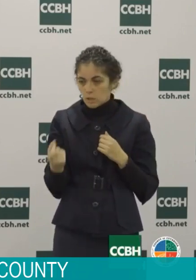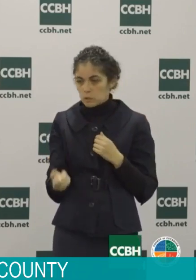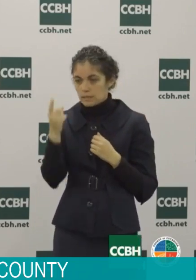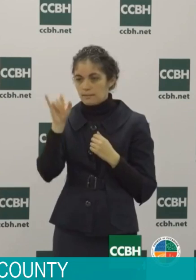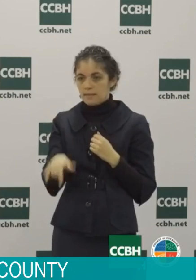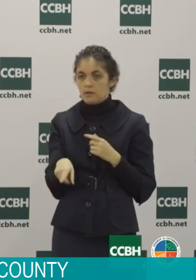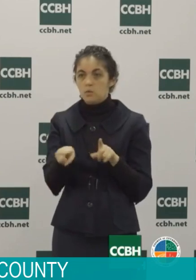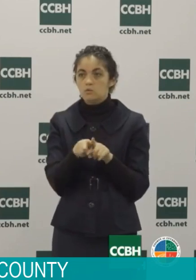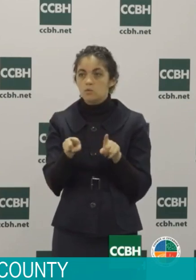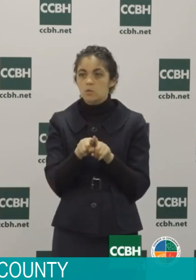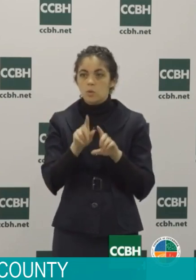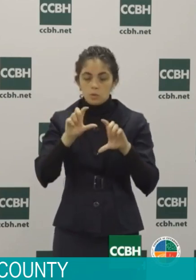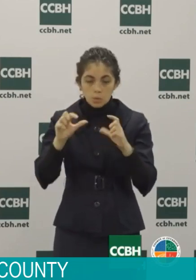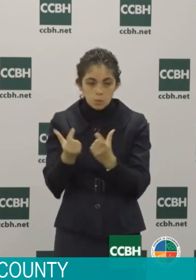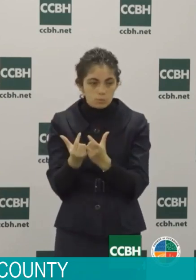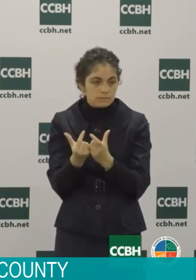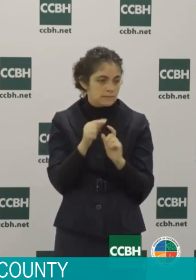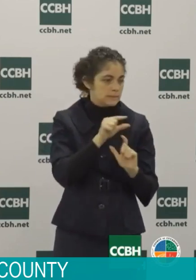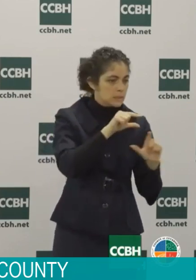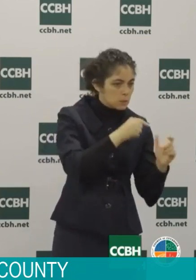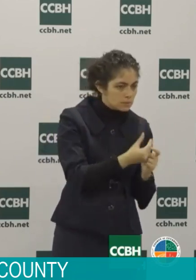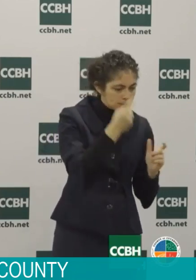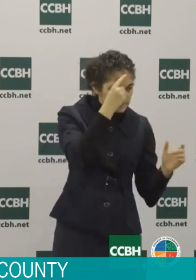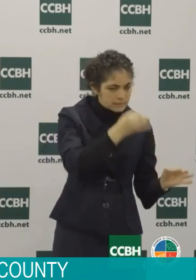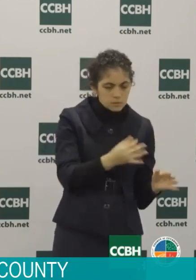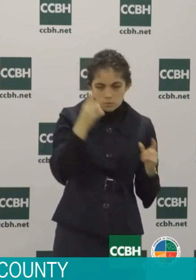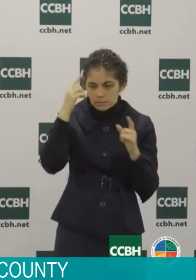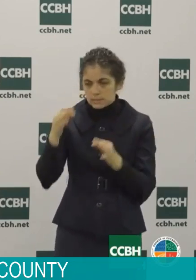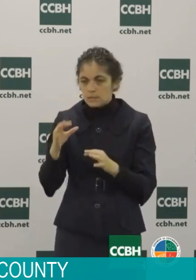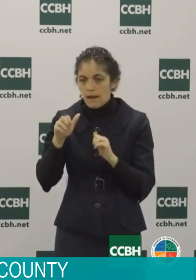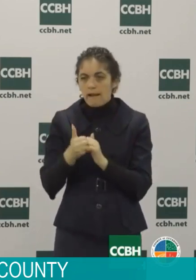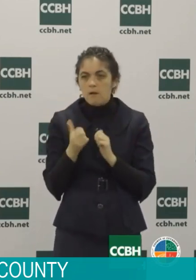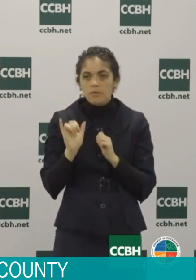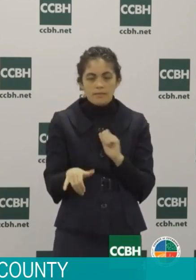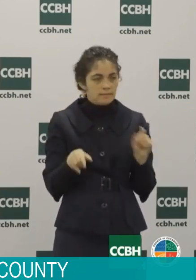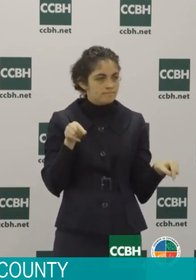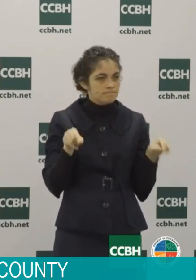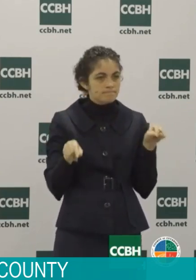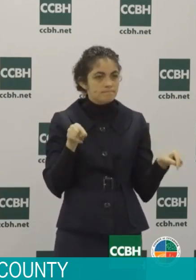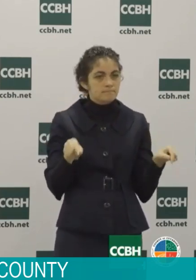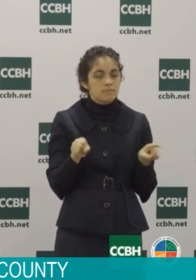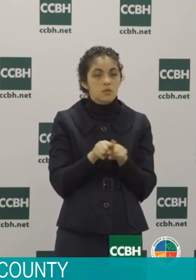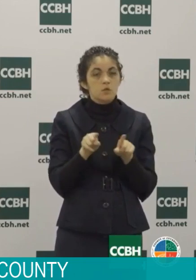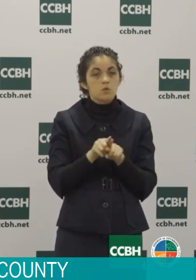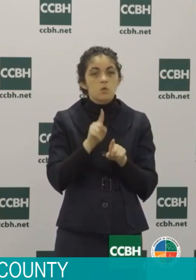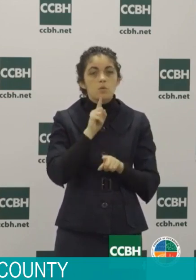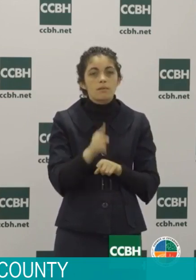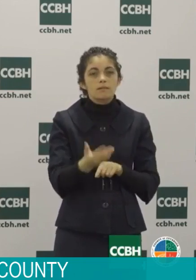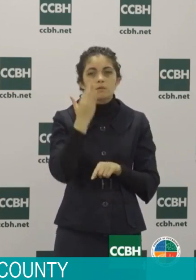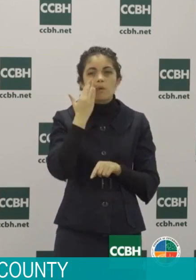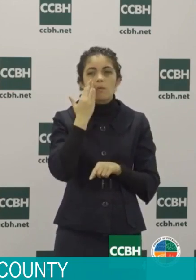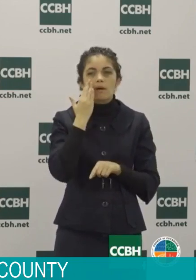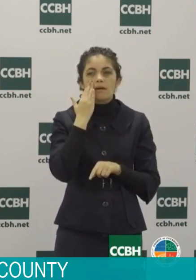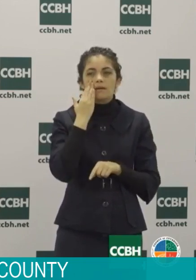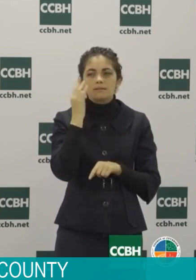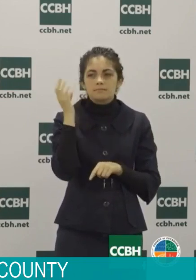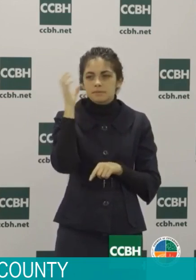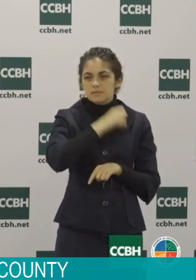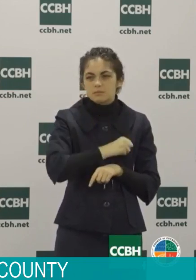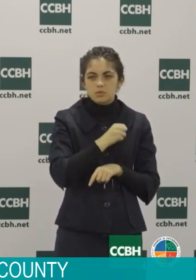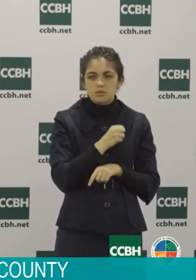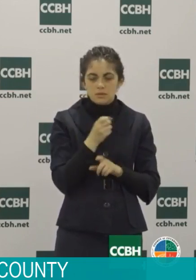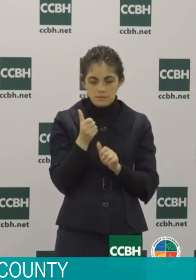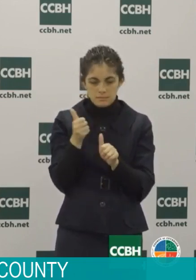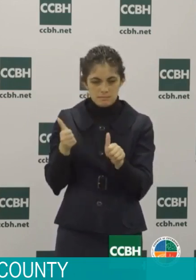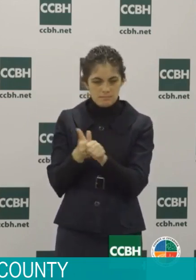those groups of modelers have come to those results, and that's also part of understanding the assumptions behind